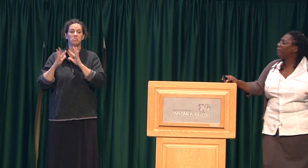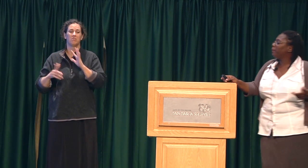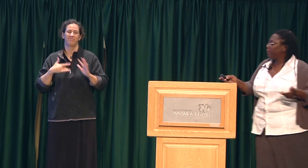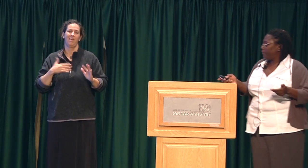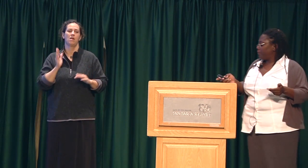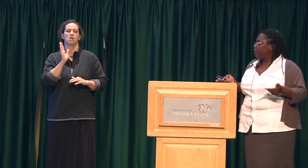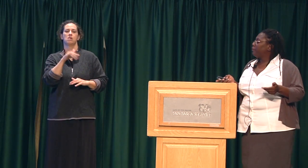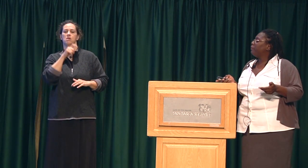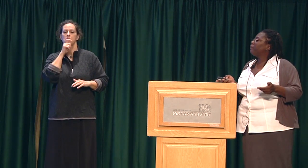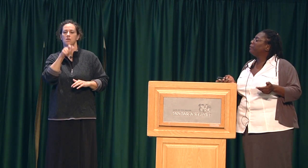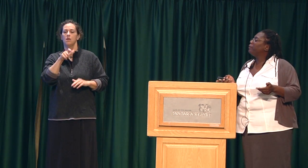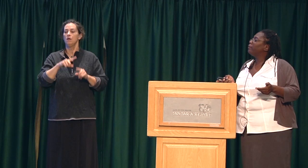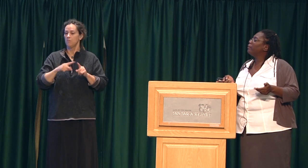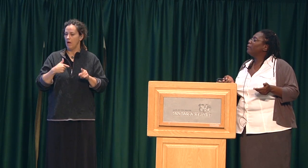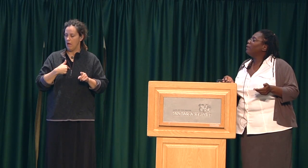agree.